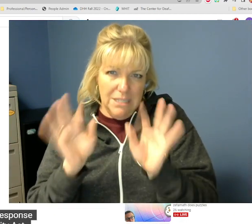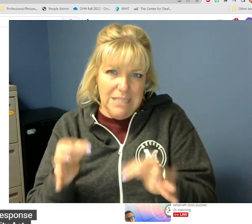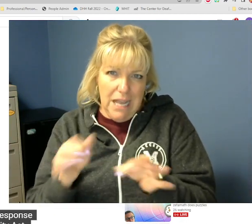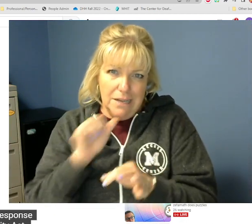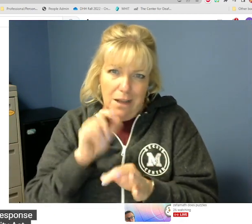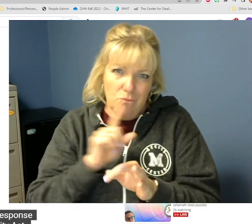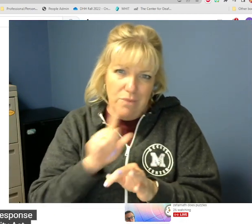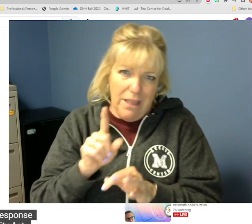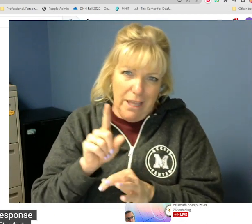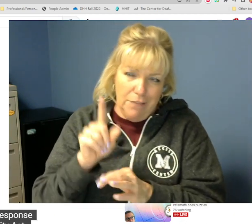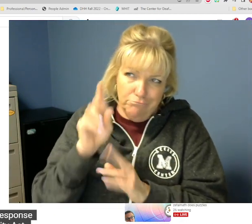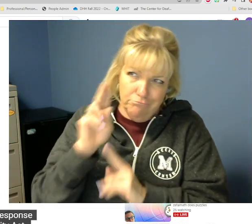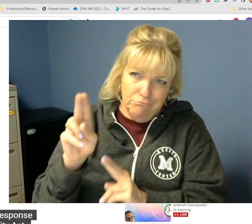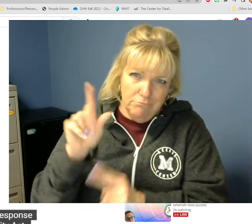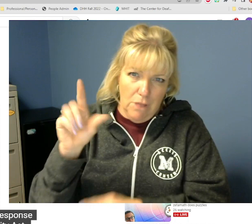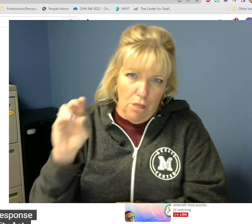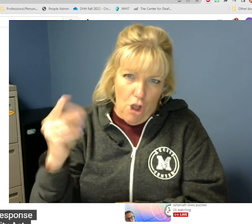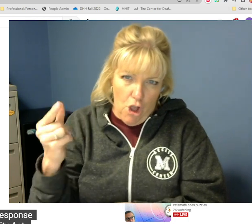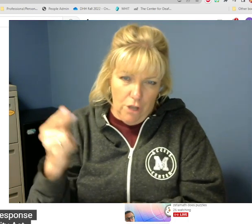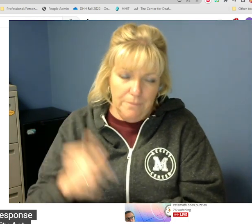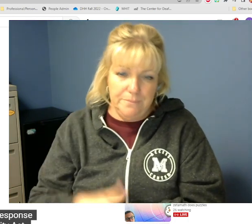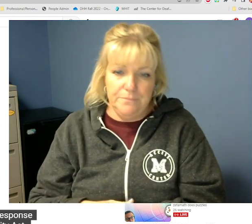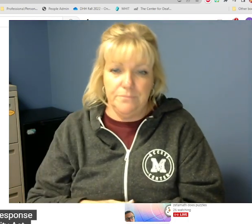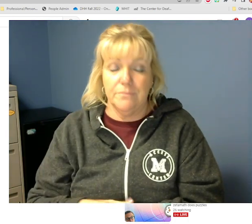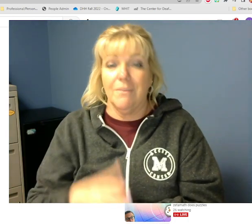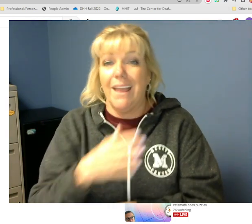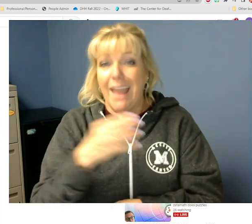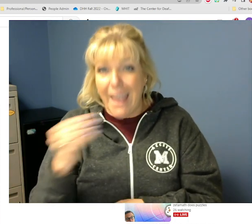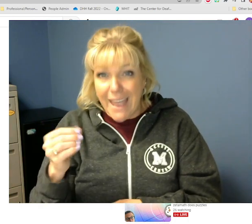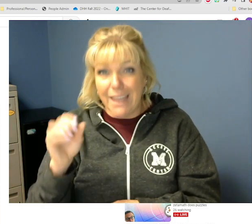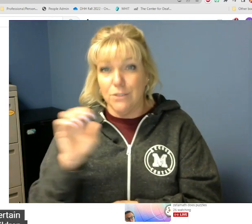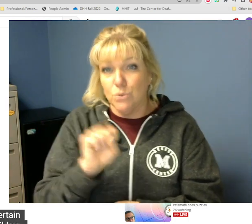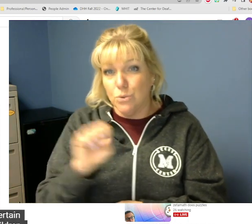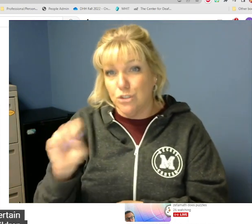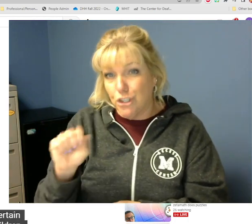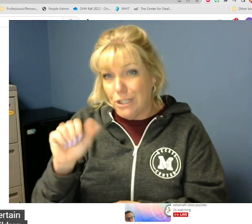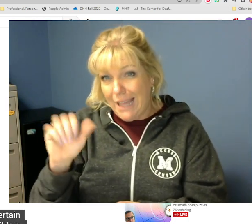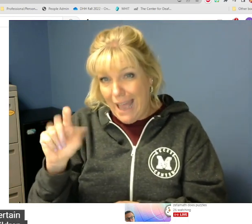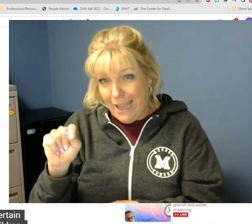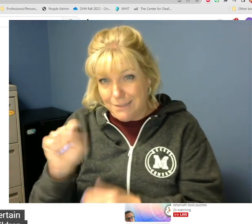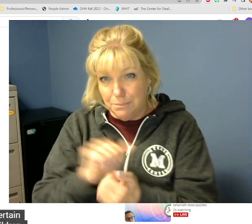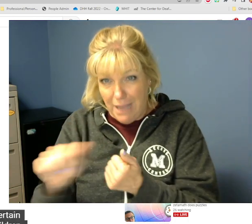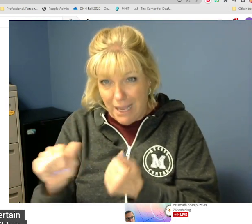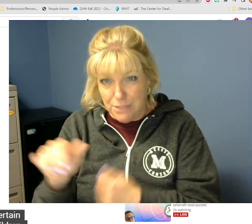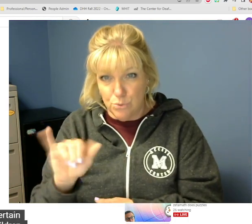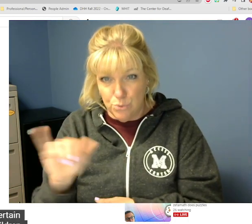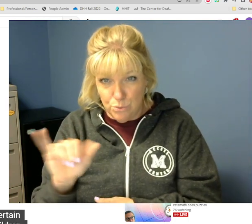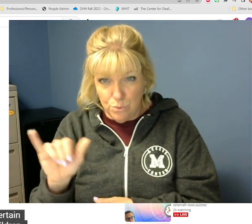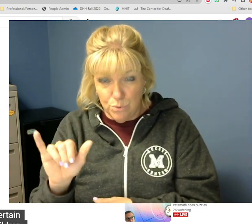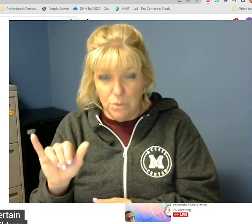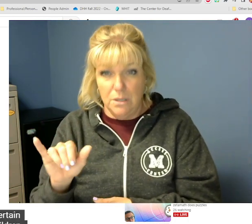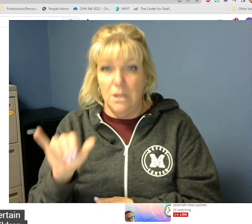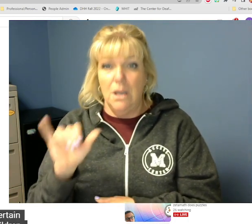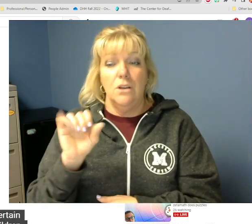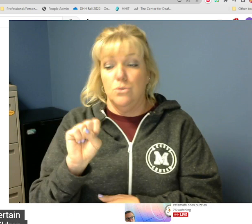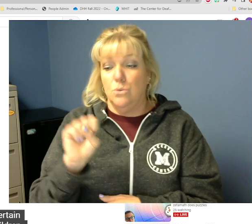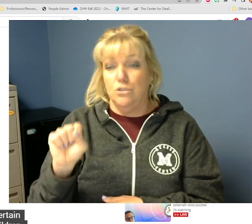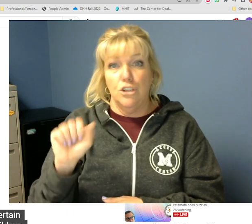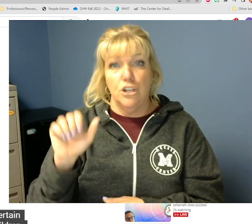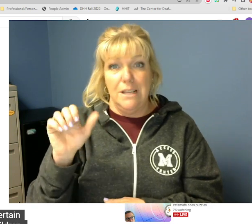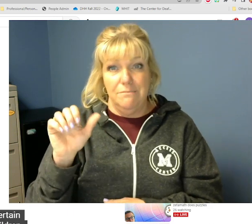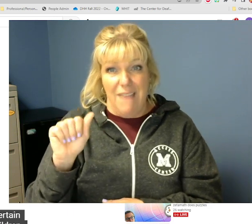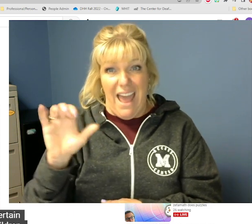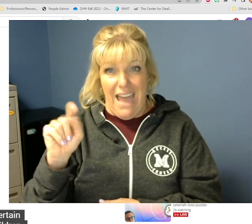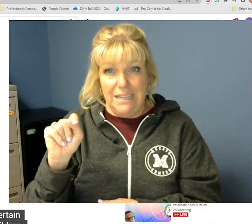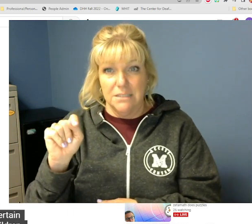then the response to Townsend, right, is the Social Security Act that provides for those over